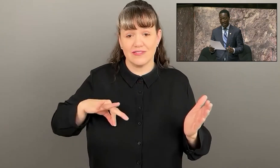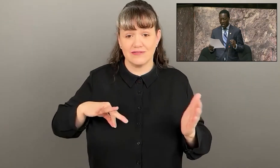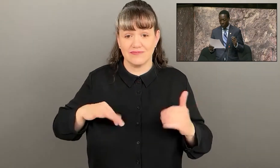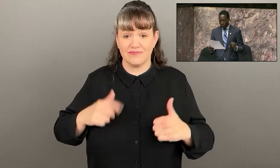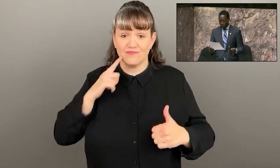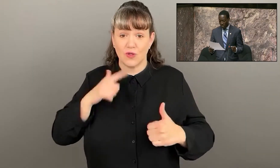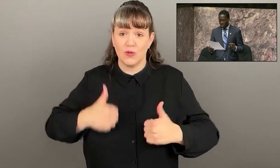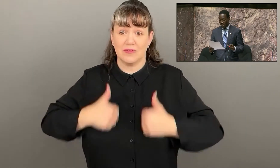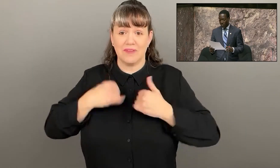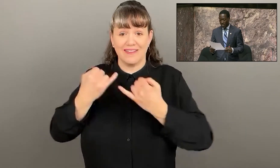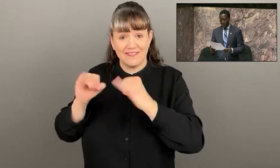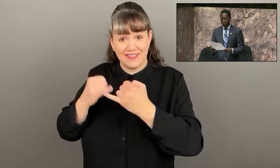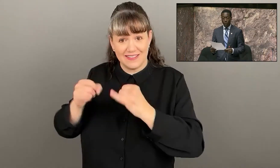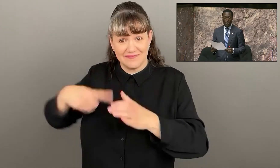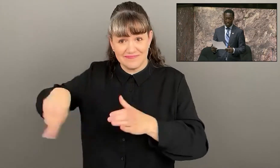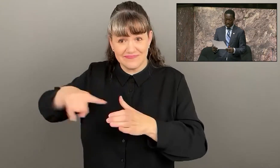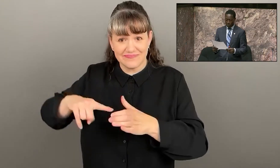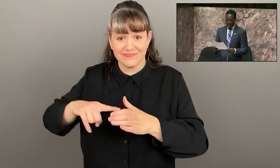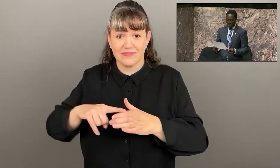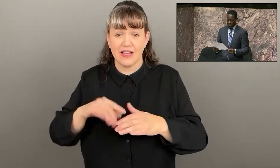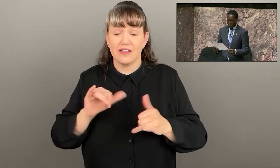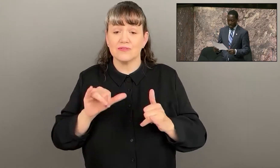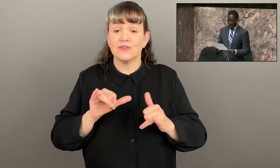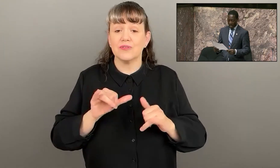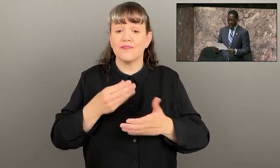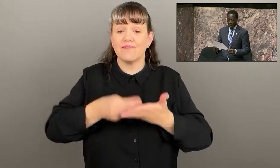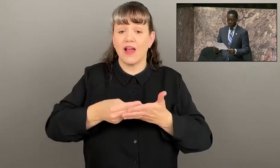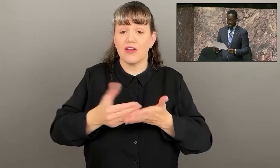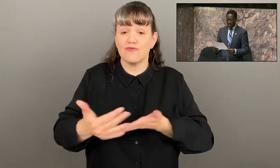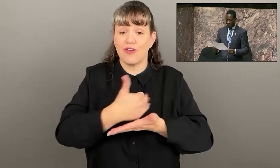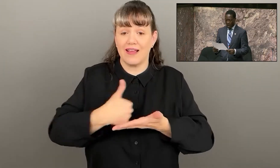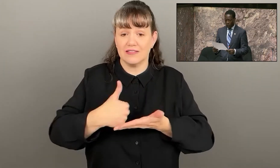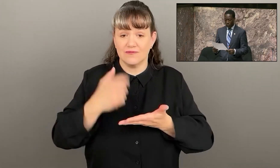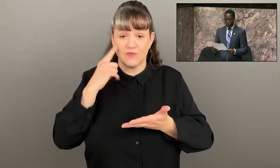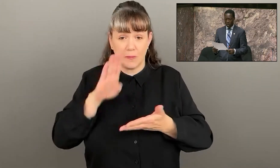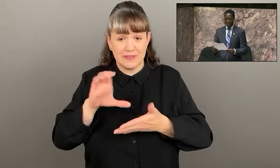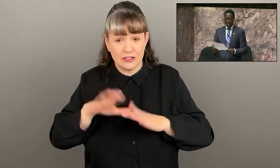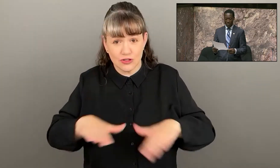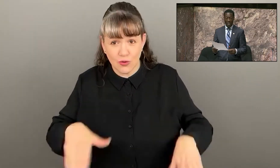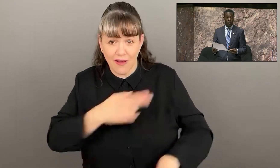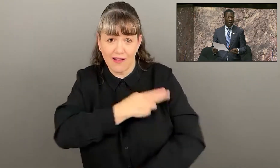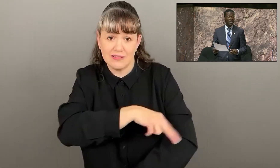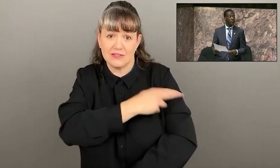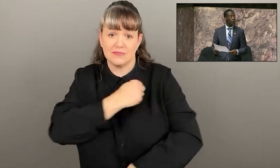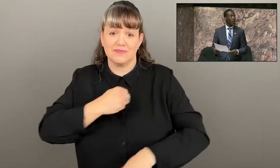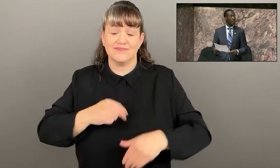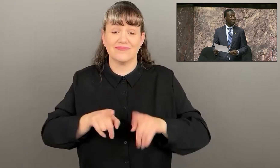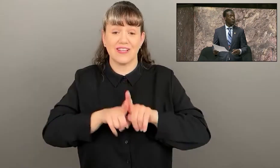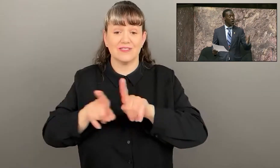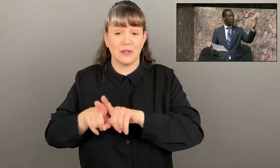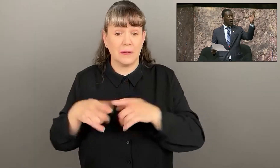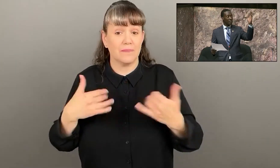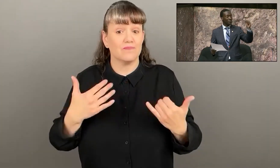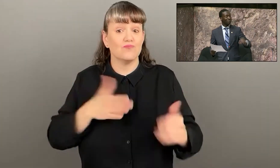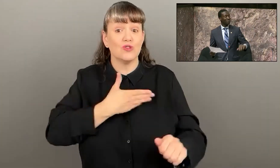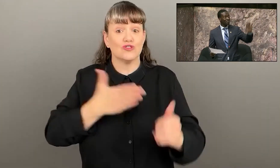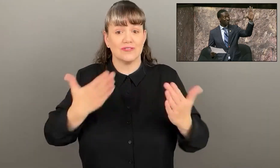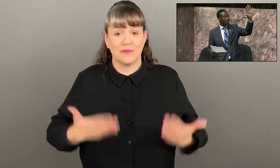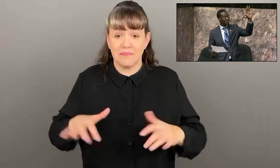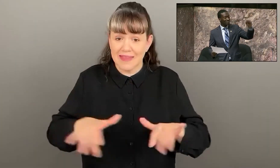Columbian, and we're proud to celebrate him today. I hope the entire House will join me in making Rocky feel welcome. Welcome,